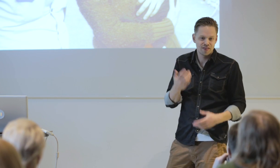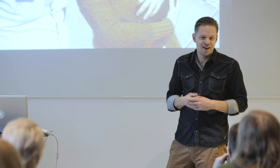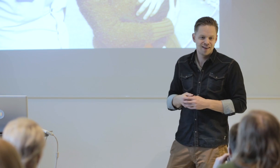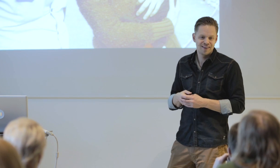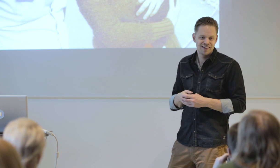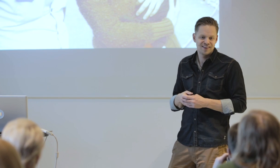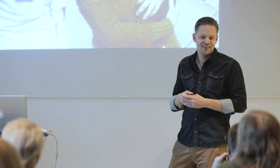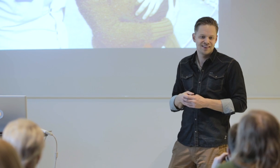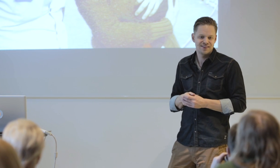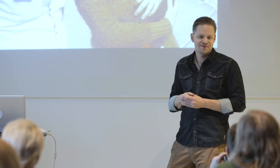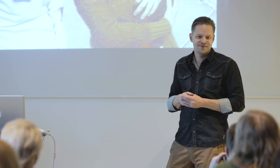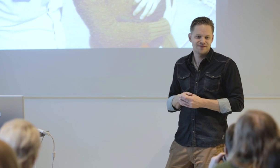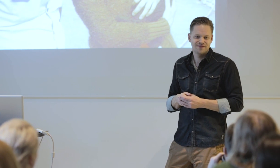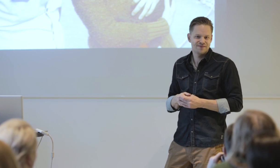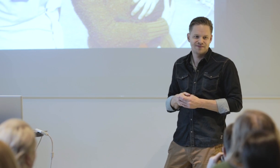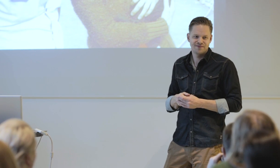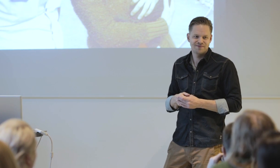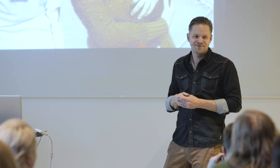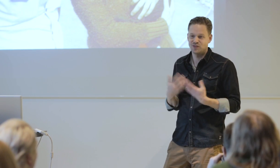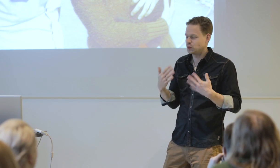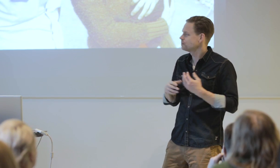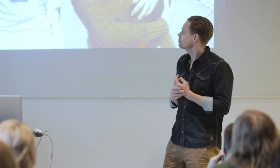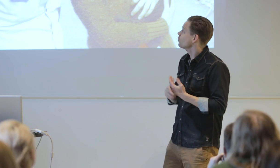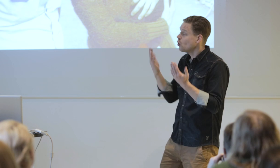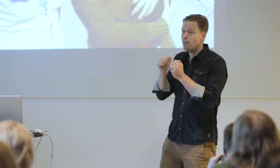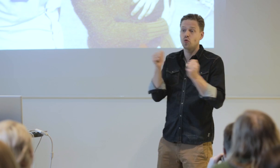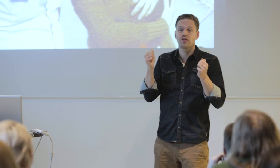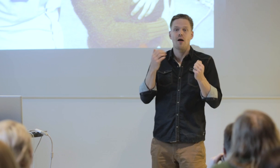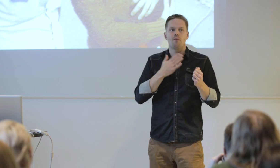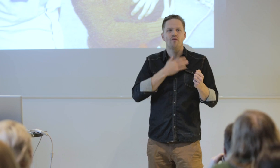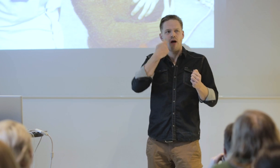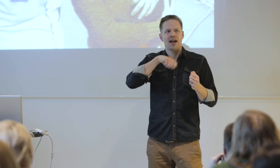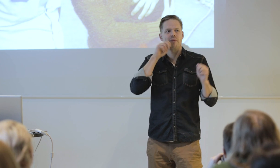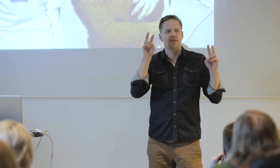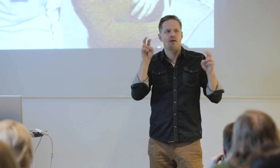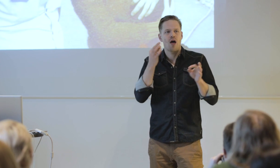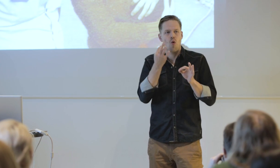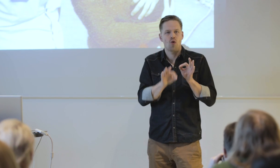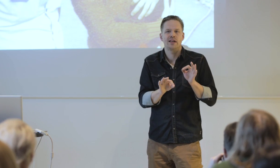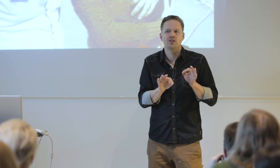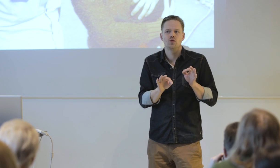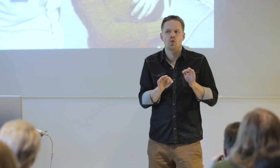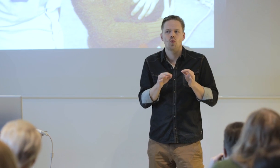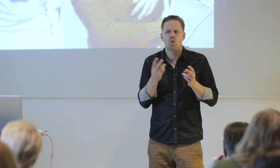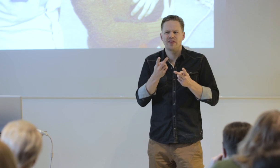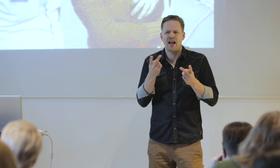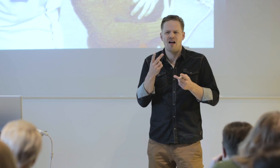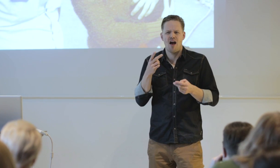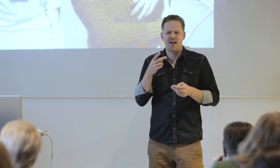board, and you look at that for 9 years. Woo. But anyway, my parents sort of